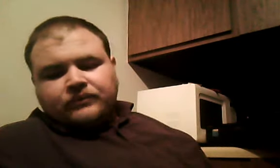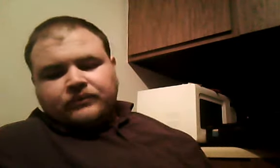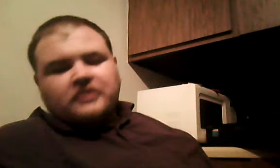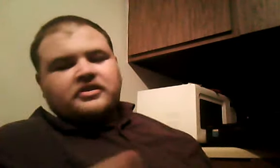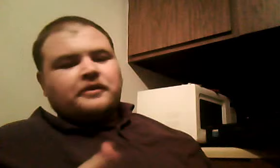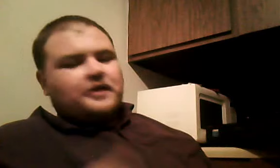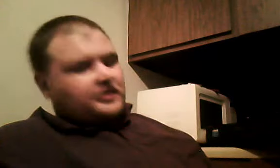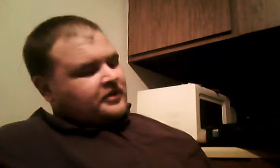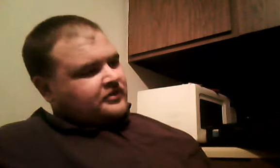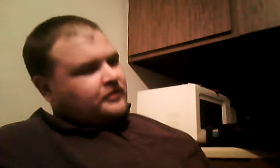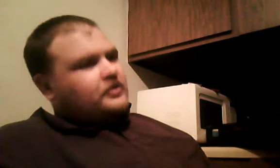Mexican America, that's it.